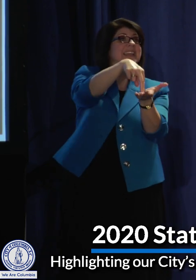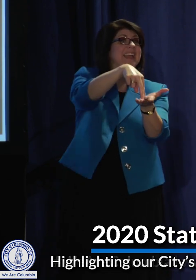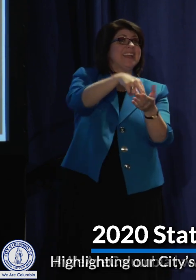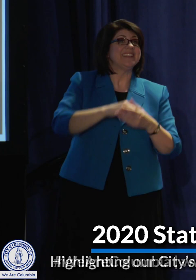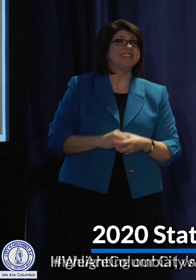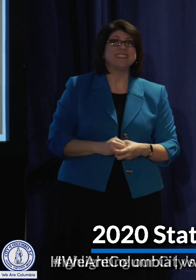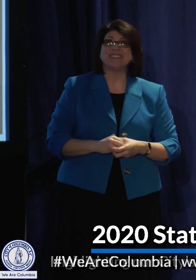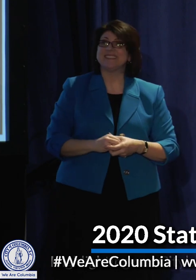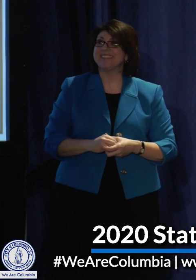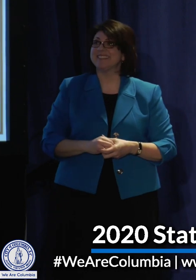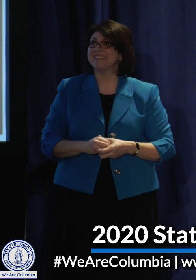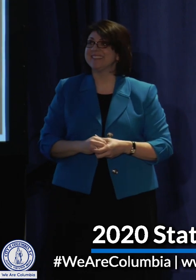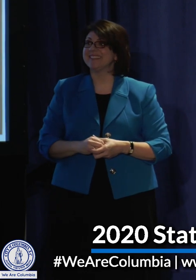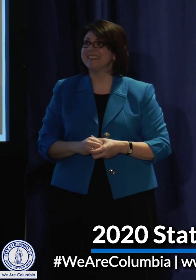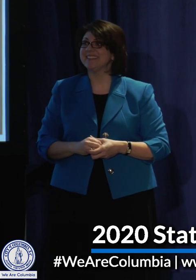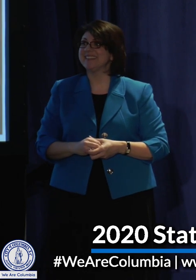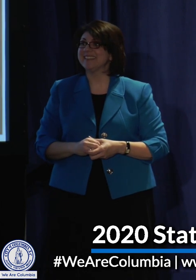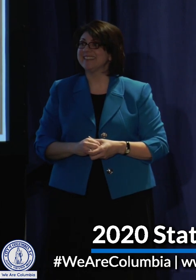recognized.